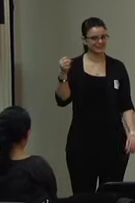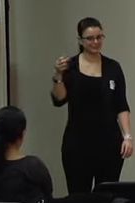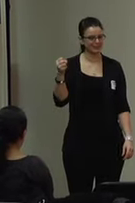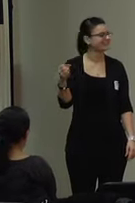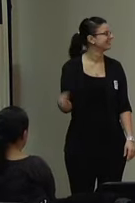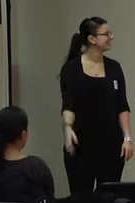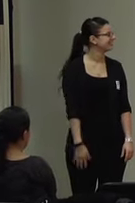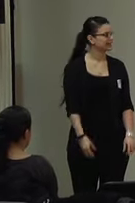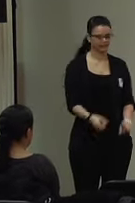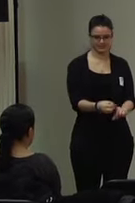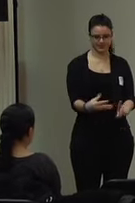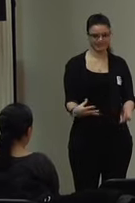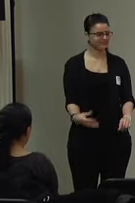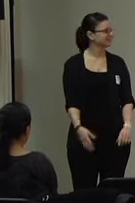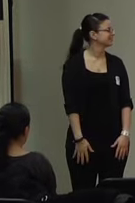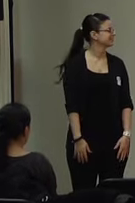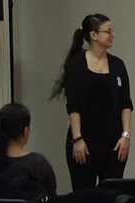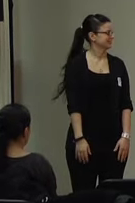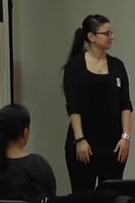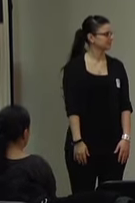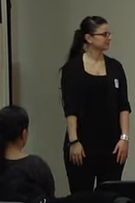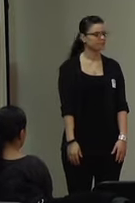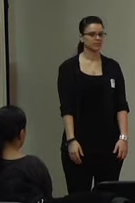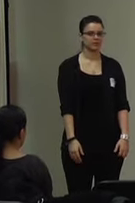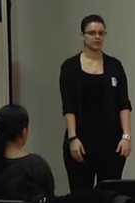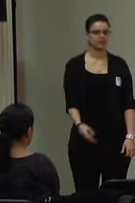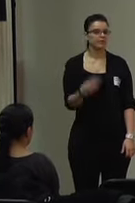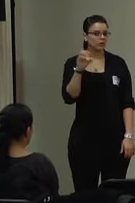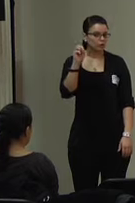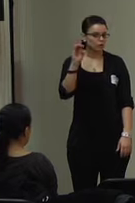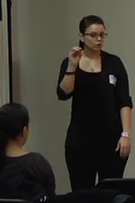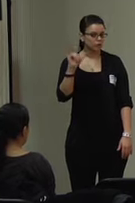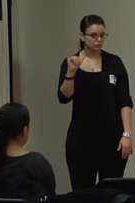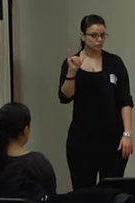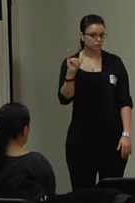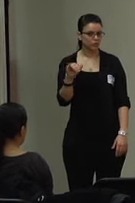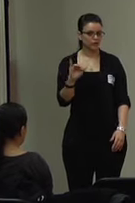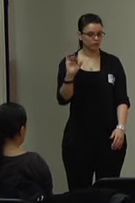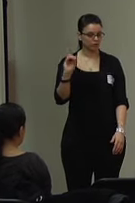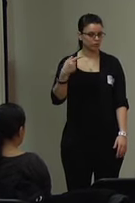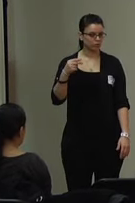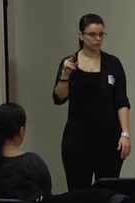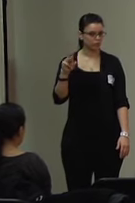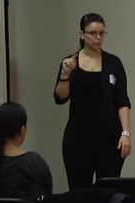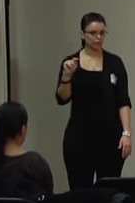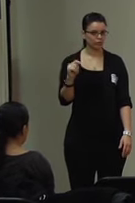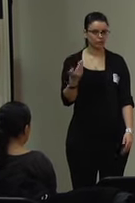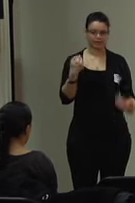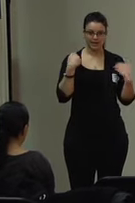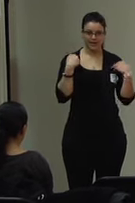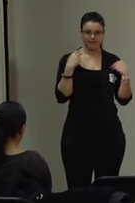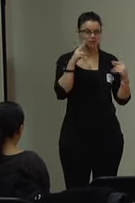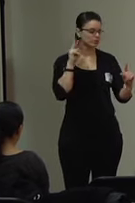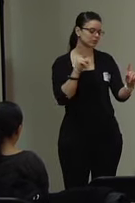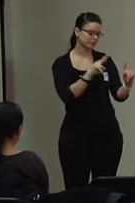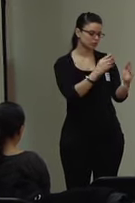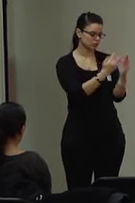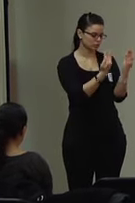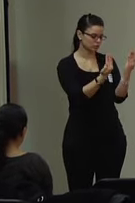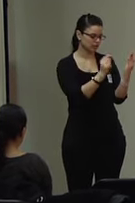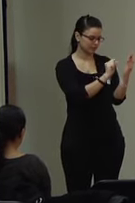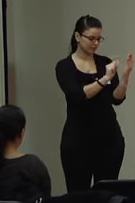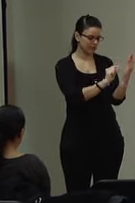migraine headaches. So double check. A lot of soy yogurts do have casein in them, and you want to make sure that your product doesn't if you're really looking to